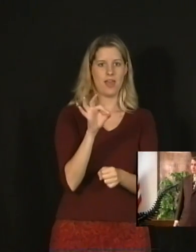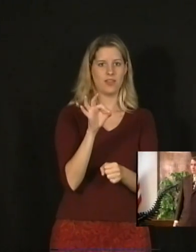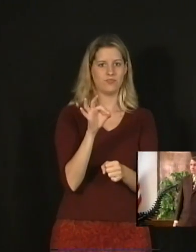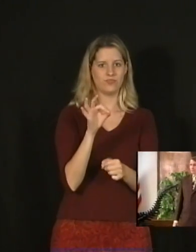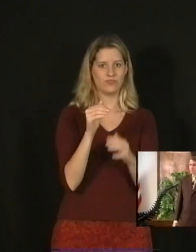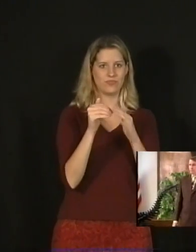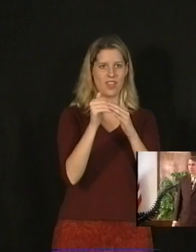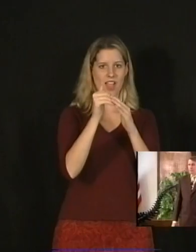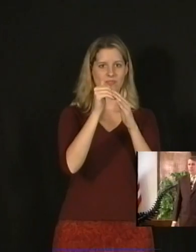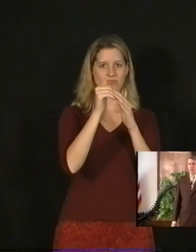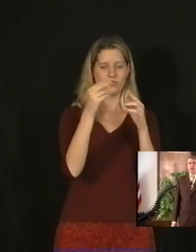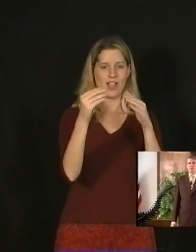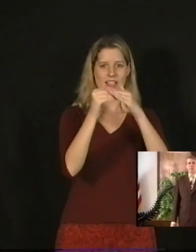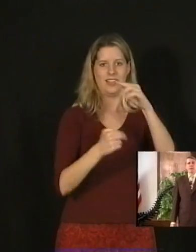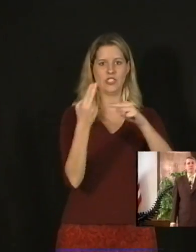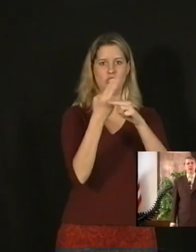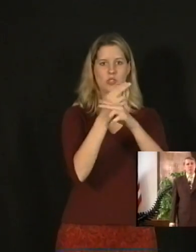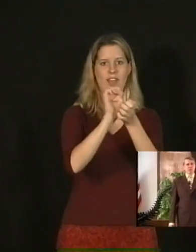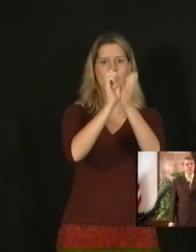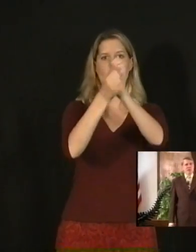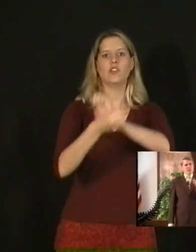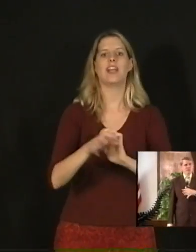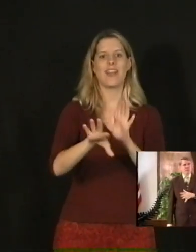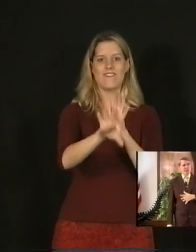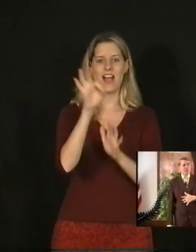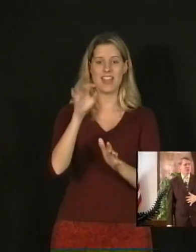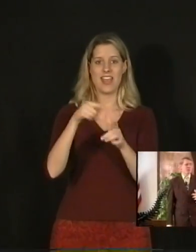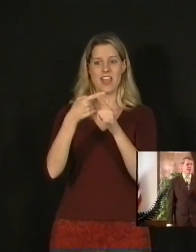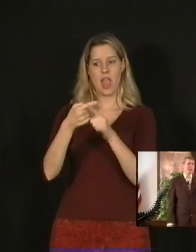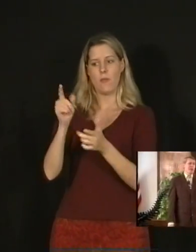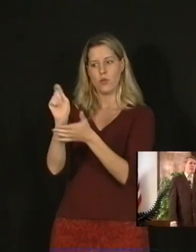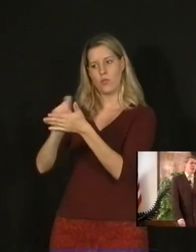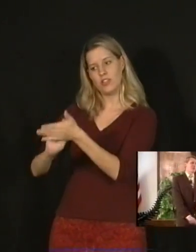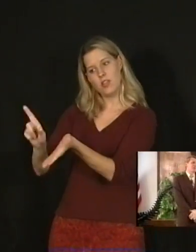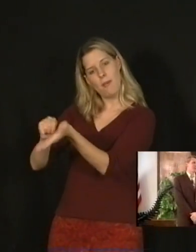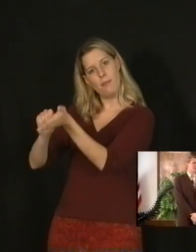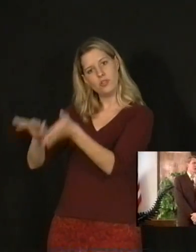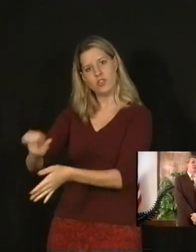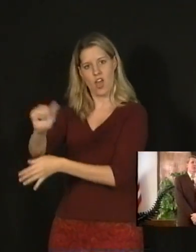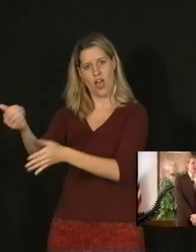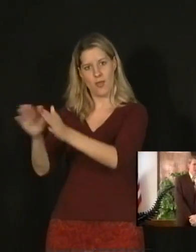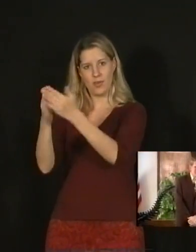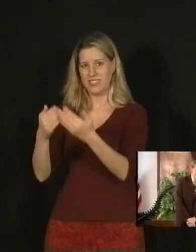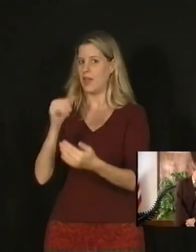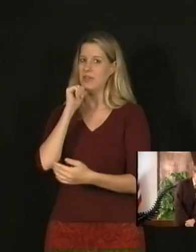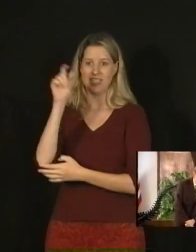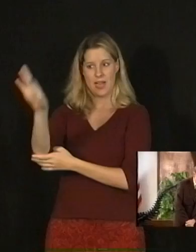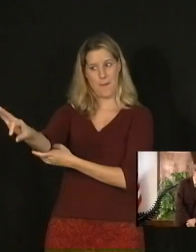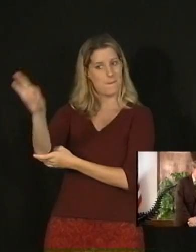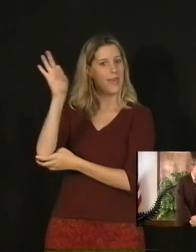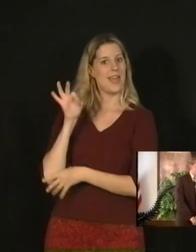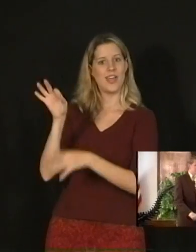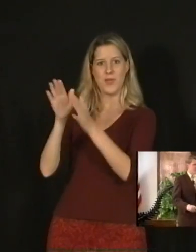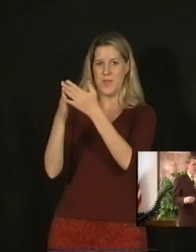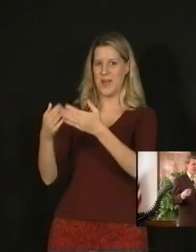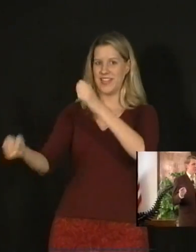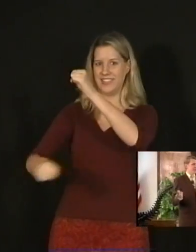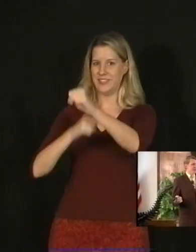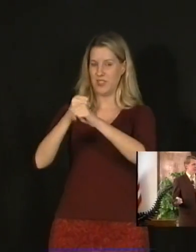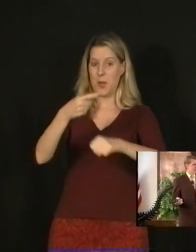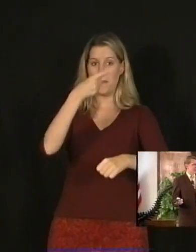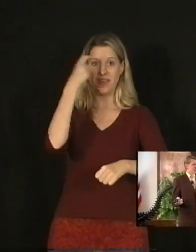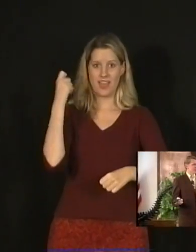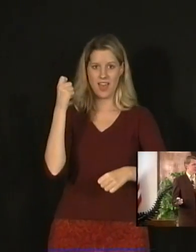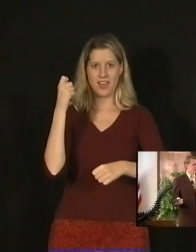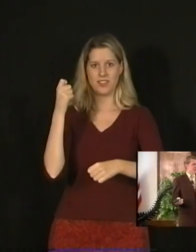find. And then I would write to the publishers of the other ones and say, hey folks, we did not pick your book this year because, and spell out